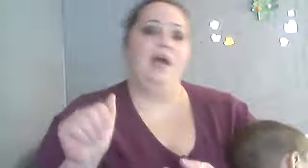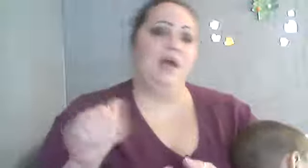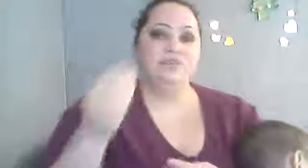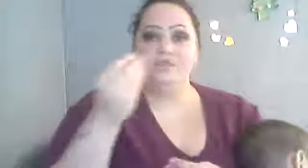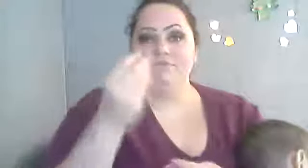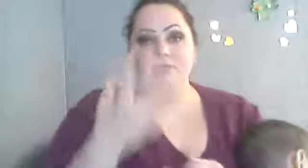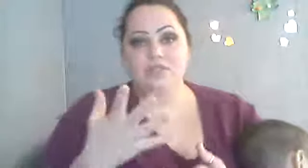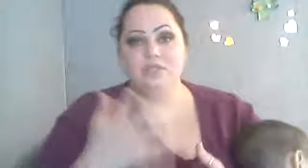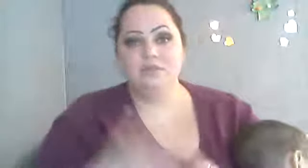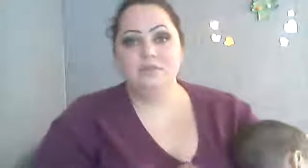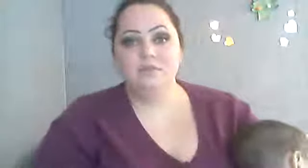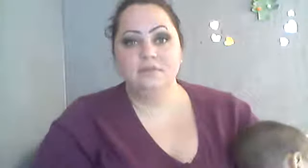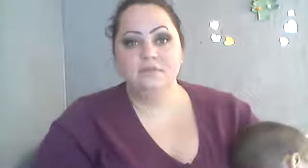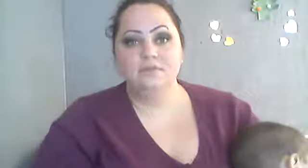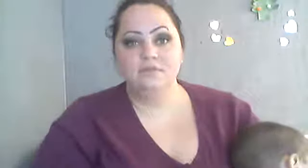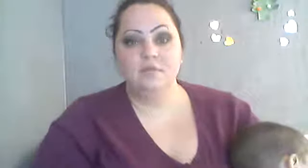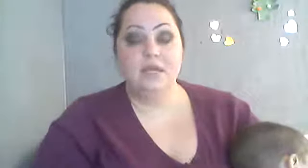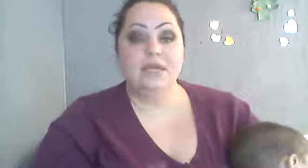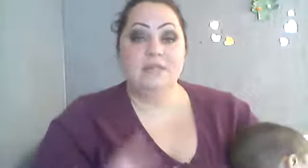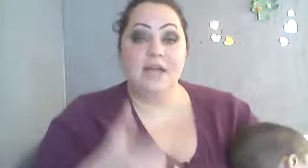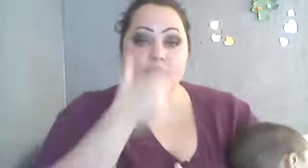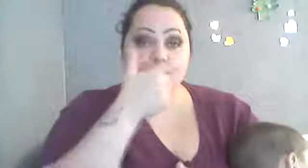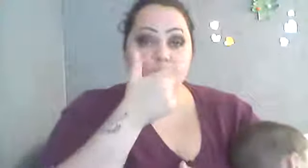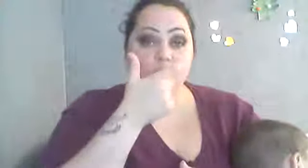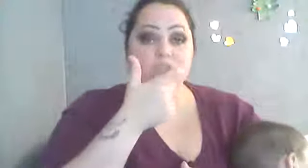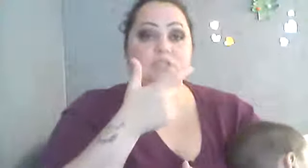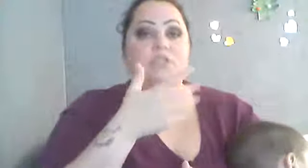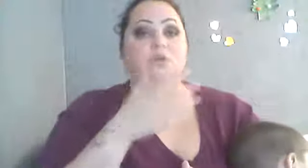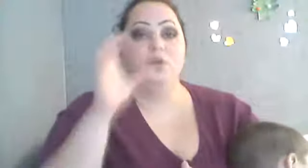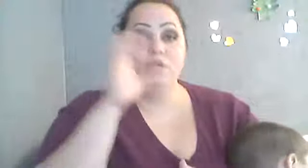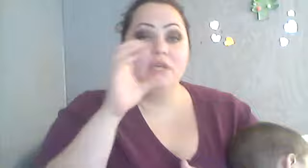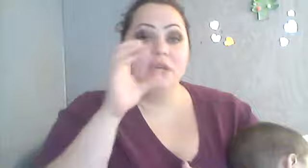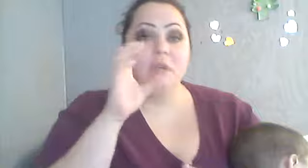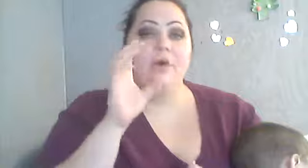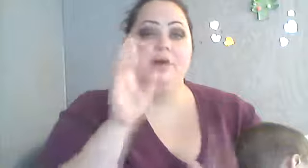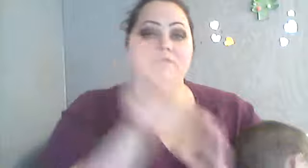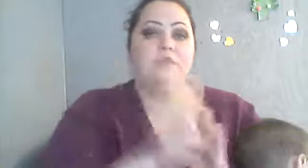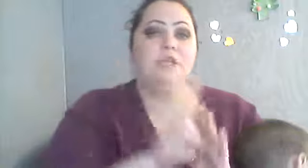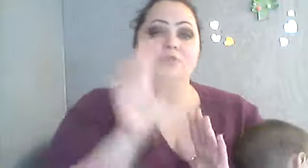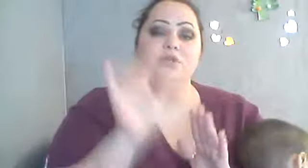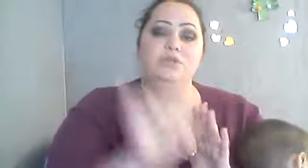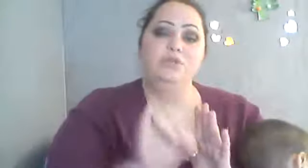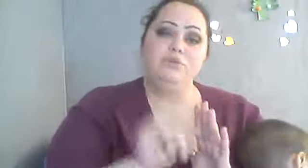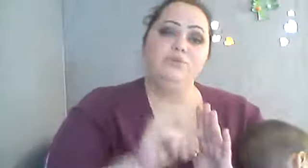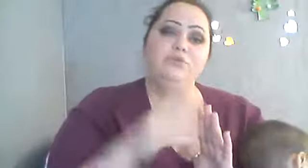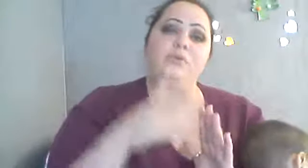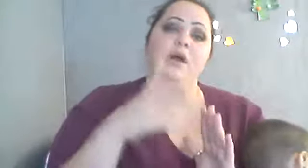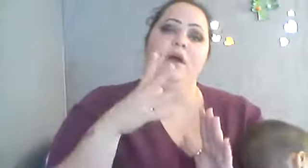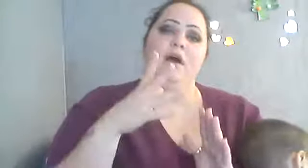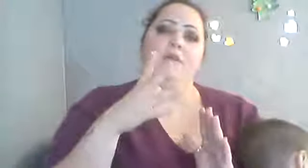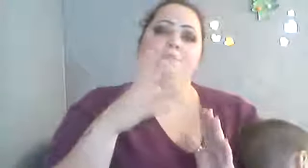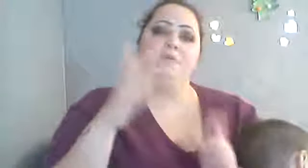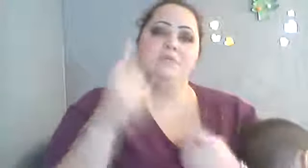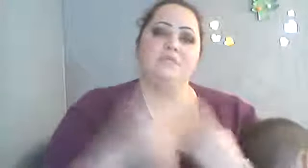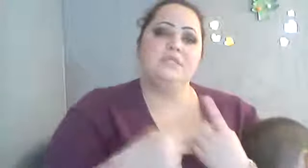extra information. Because as you guys are watching or looking up videos on YouTube of people